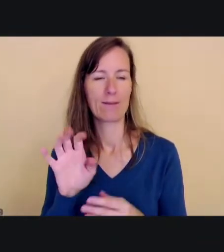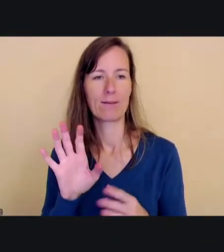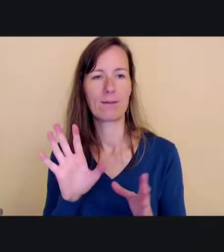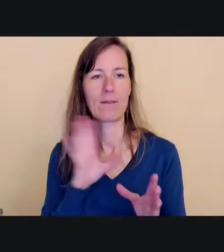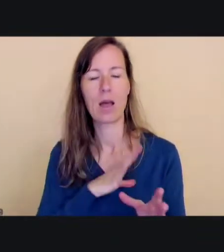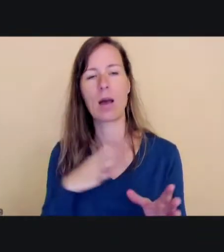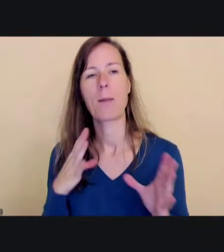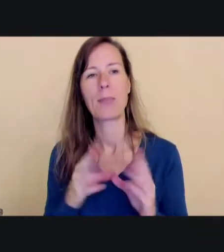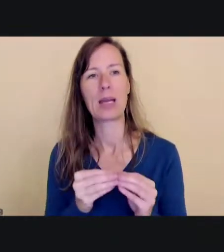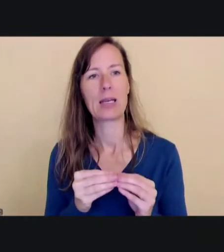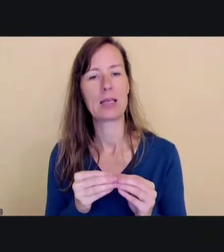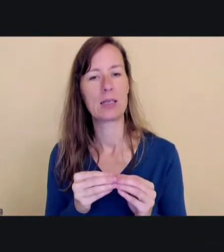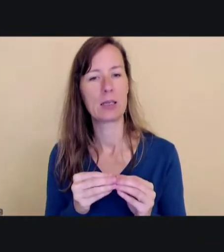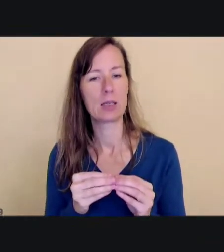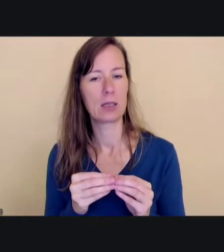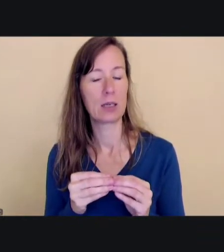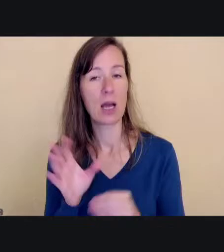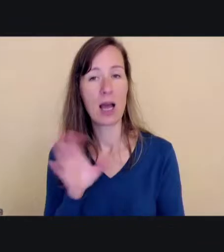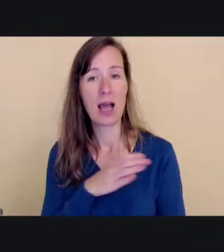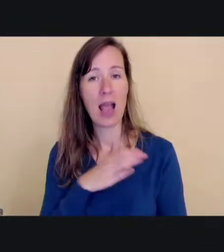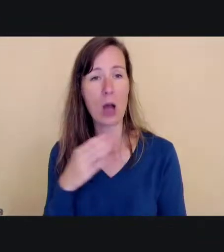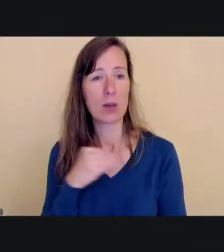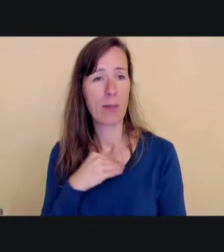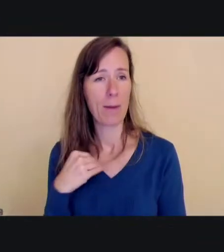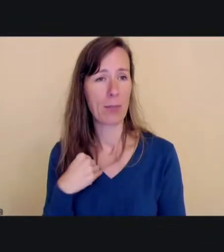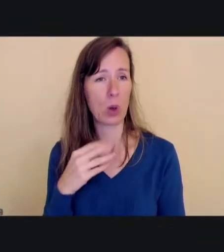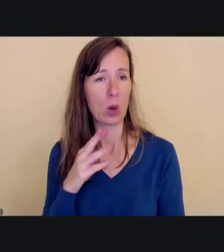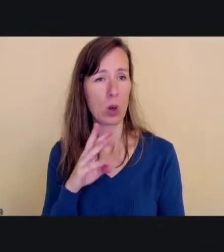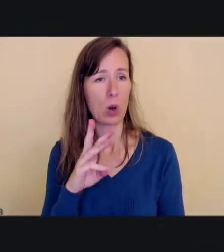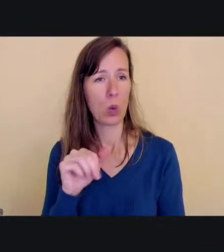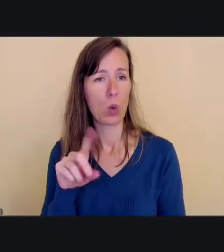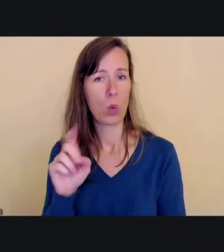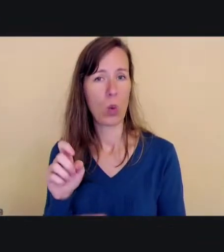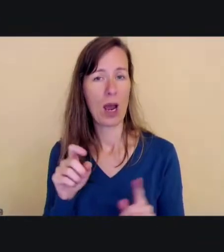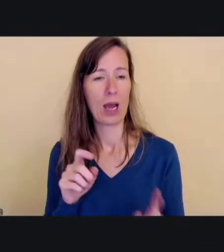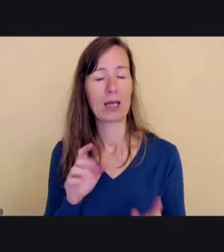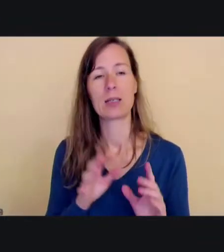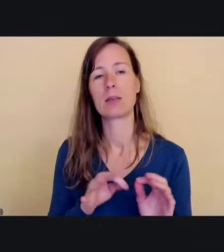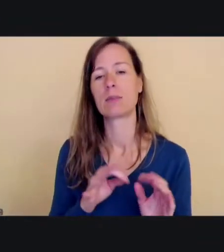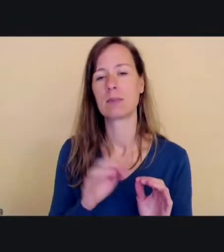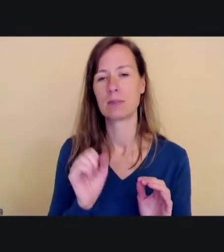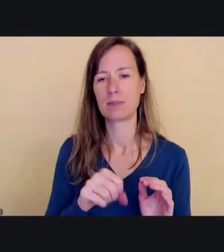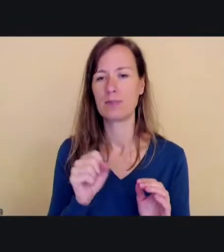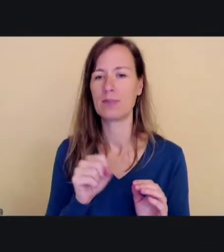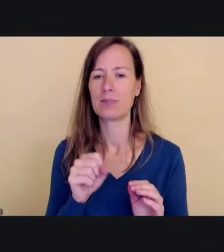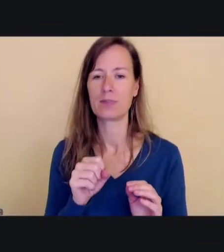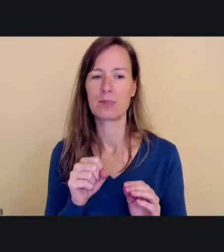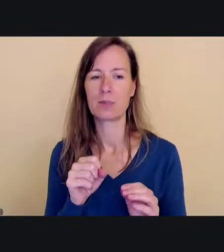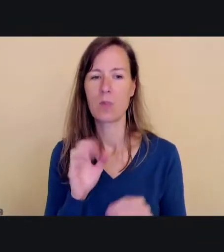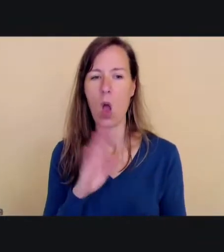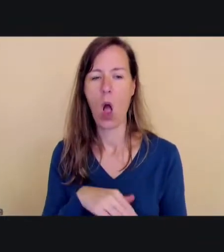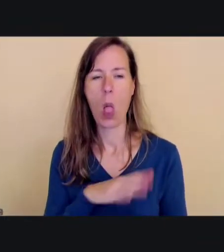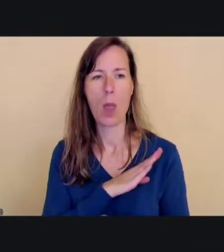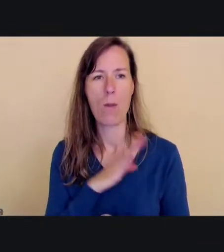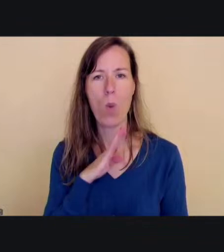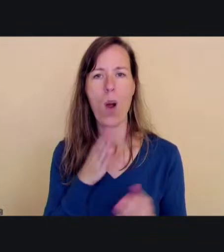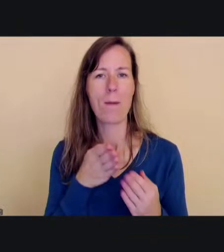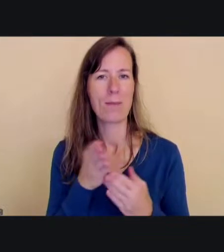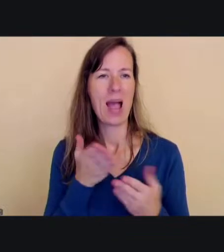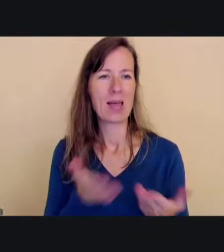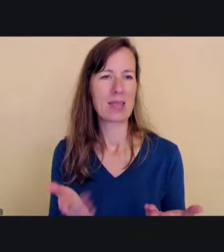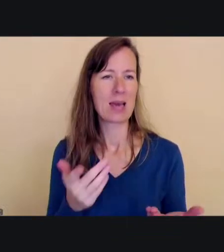Councilmember Wade. Yeah, we've been on the board that we have talked. The main thing is to make sure that all